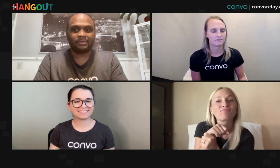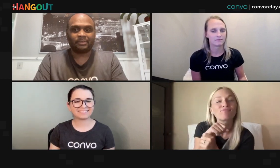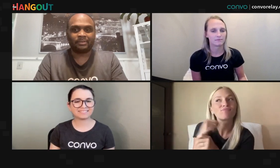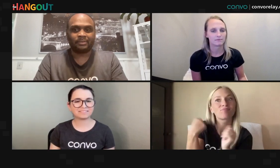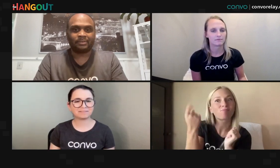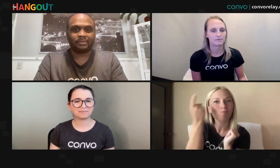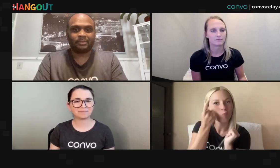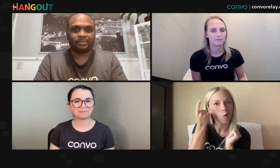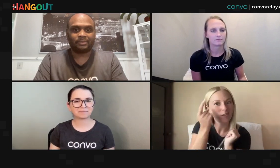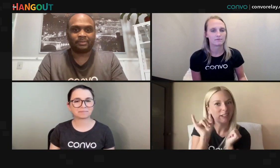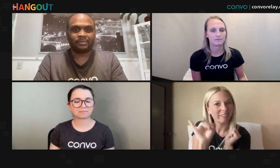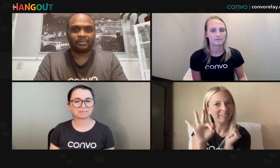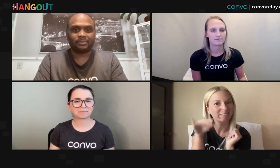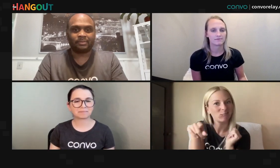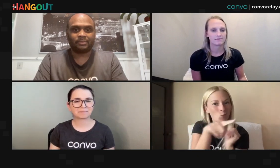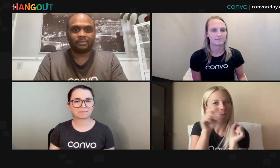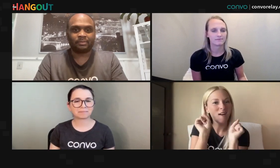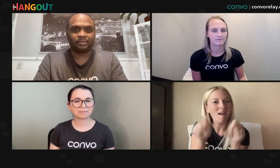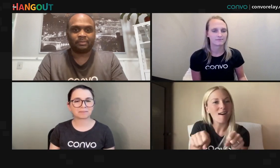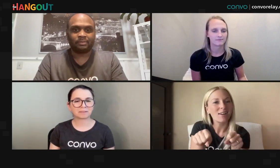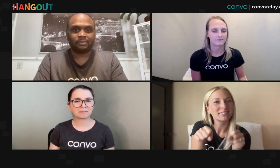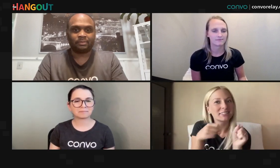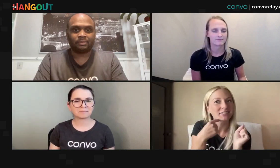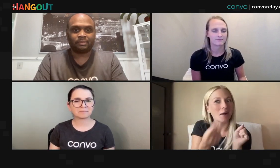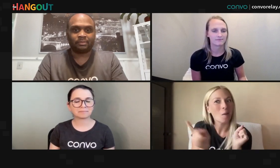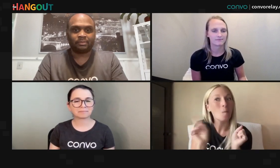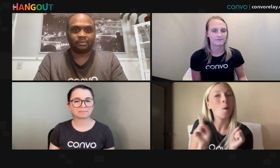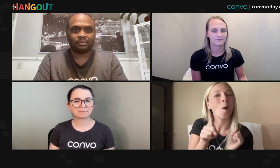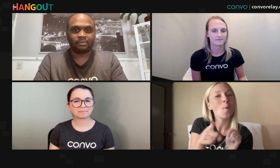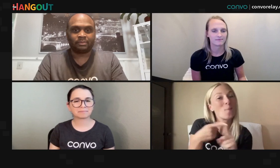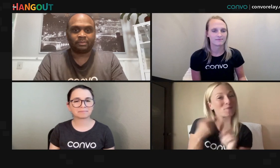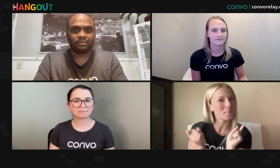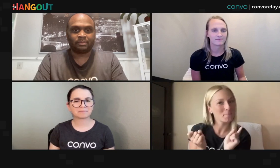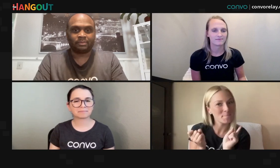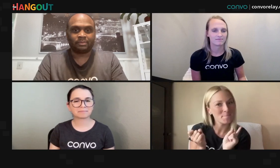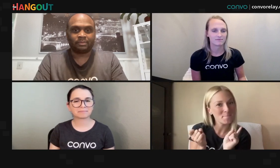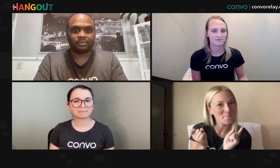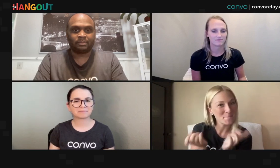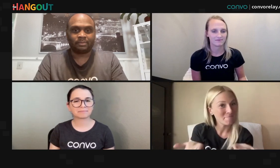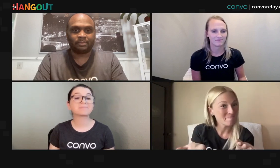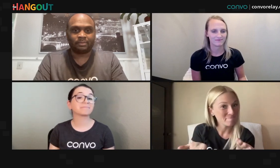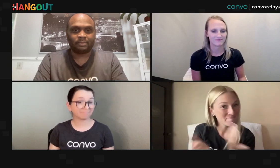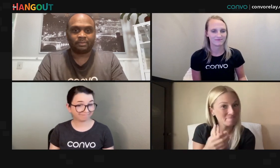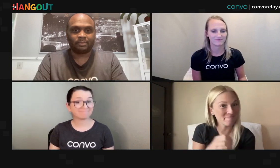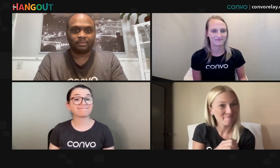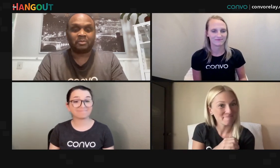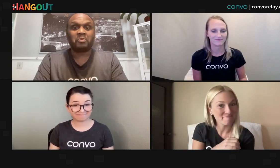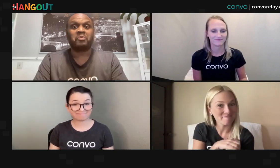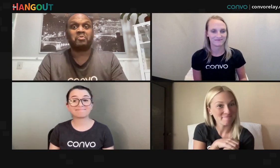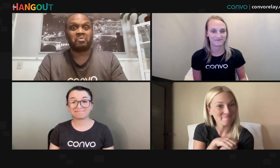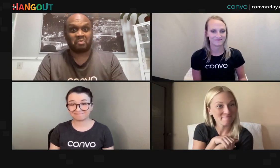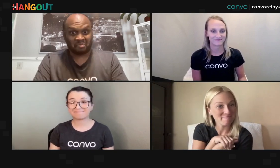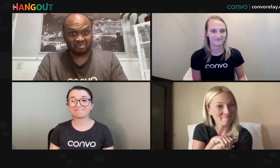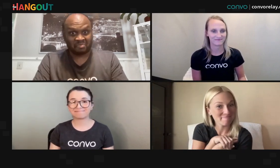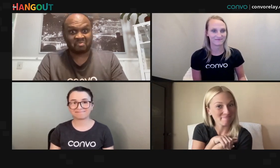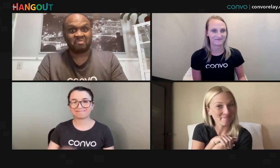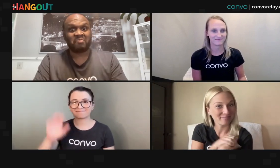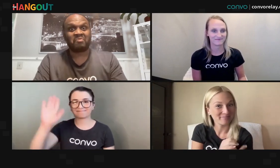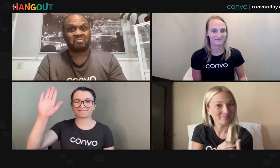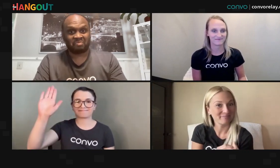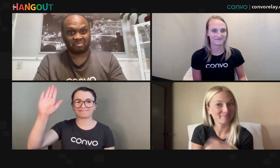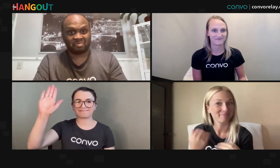Alexa signing here. I'm wondering if you could speak to where you're from.